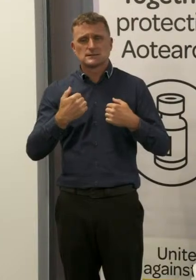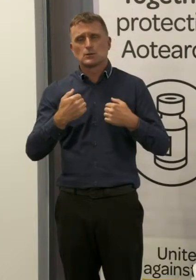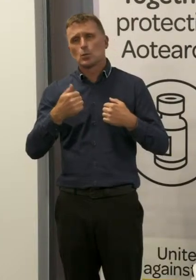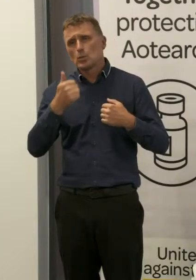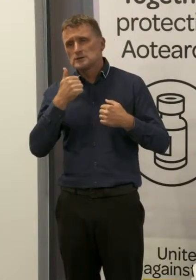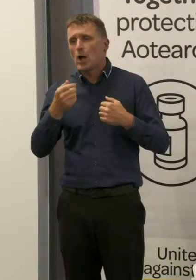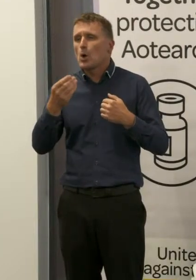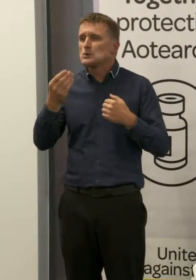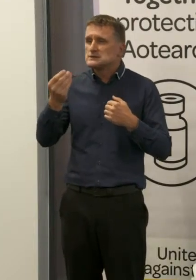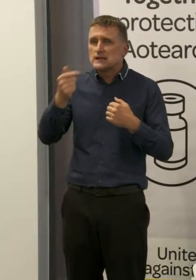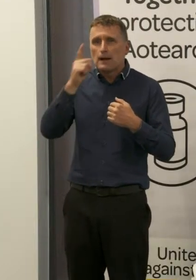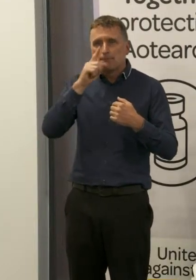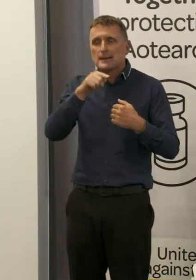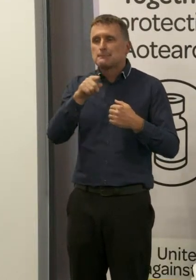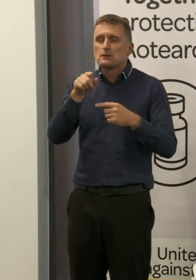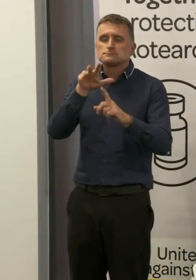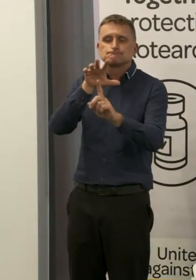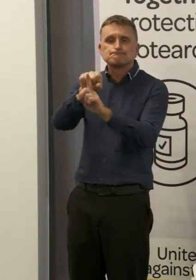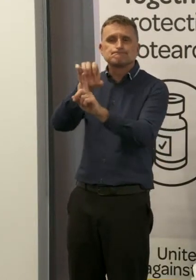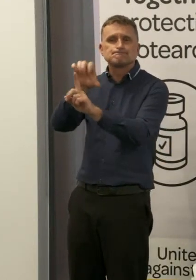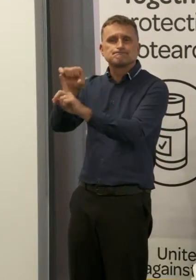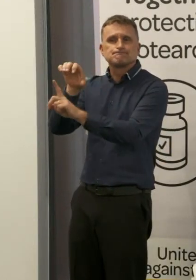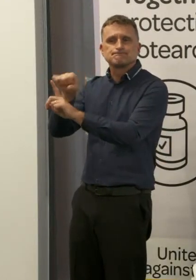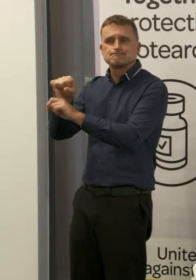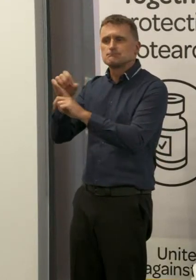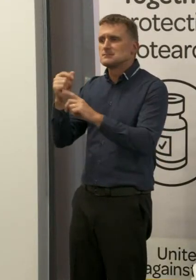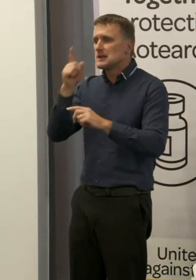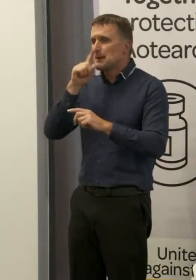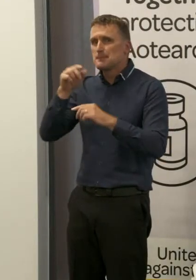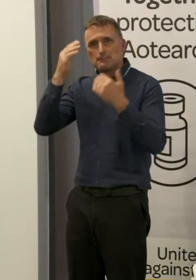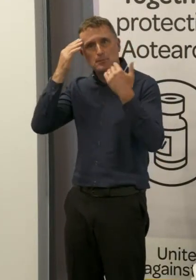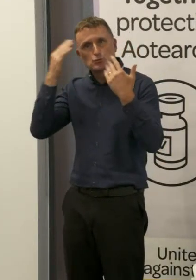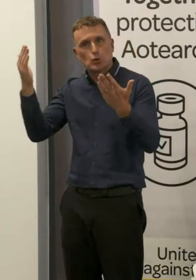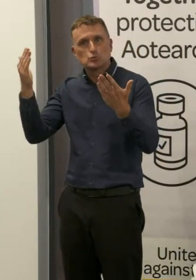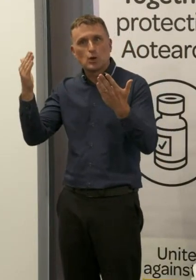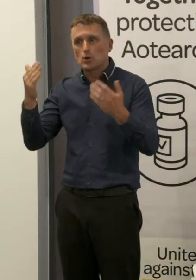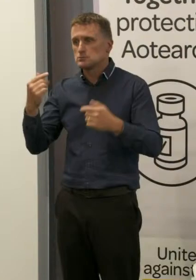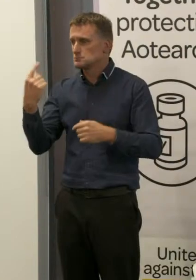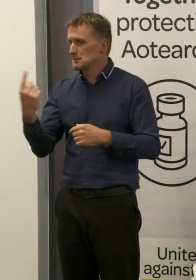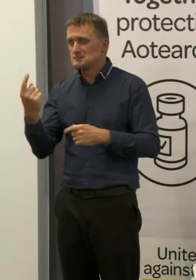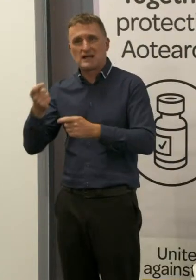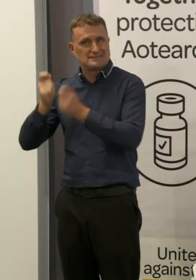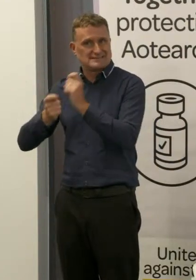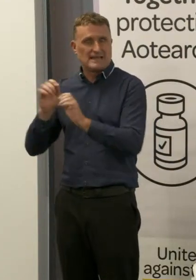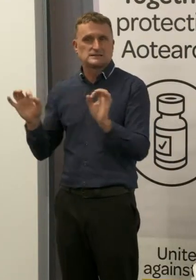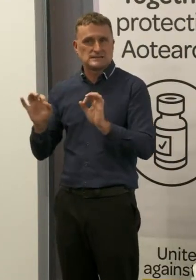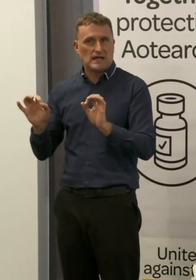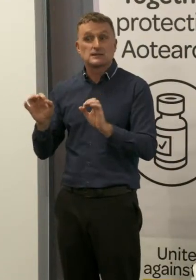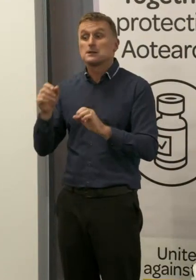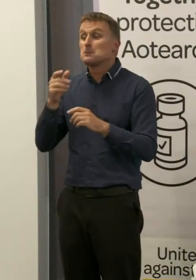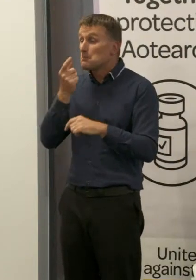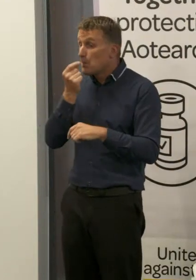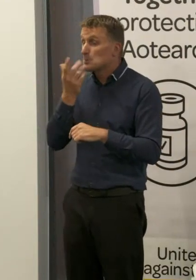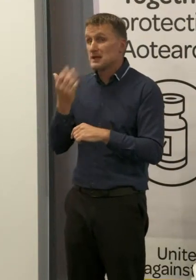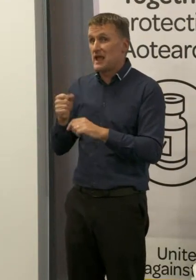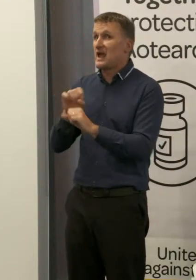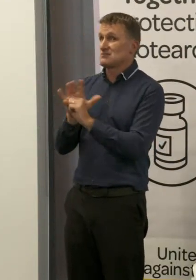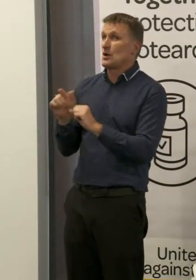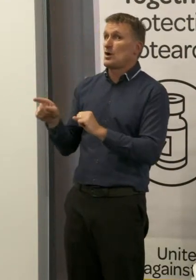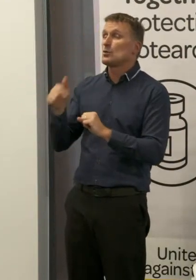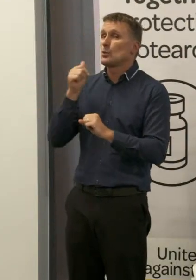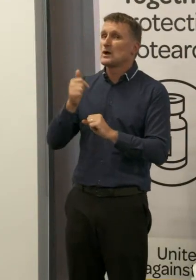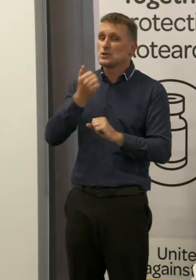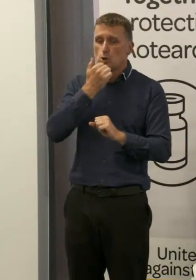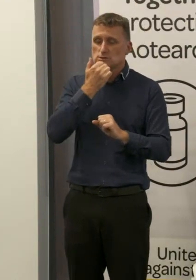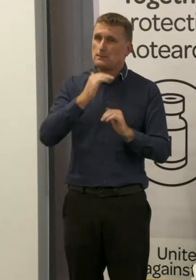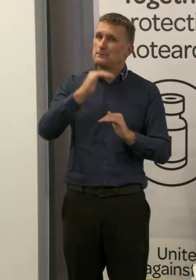we know there are some cases that are not some people who are not necessarily being tested, so we're not capturing everyone. So we're going